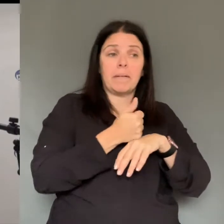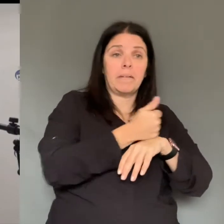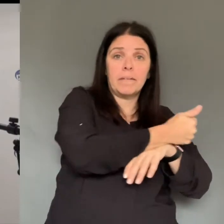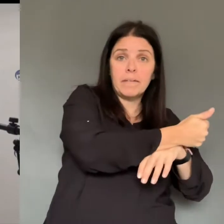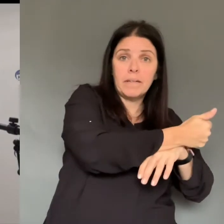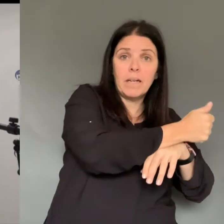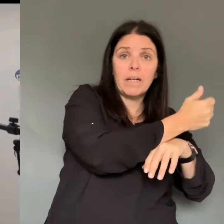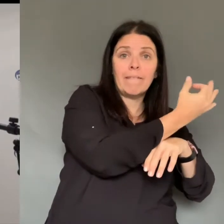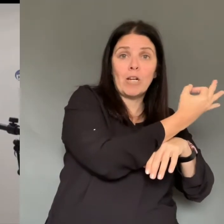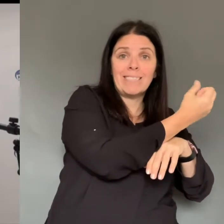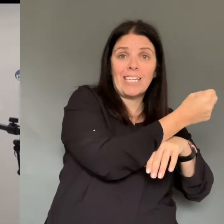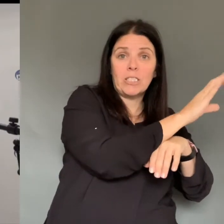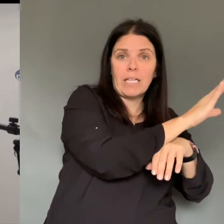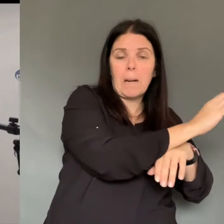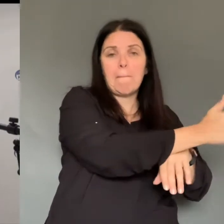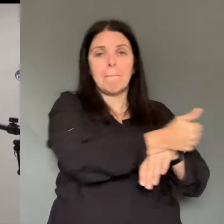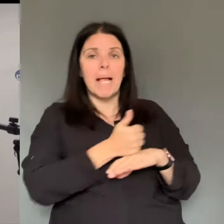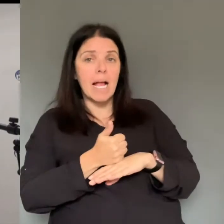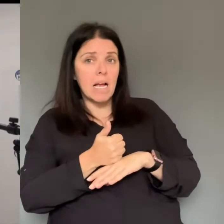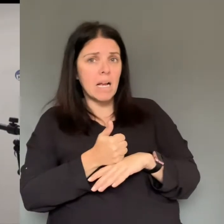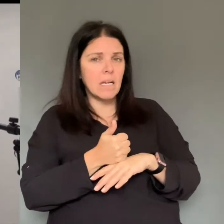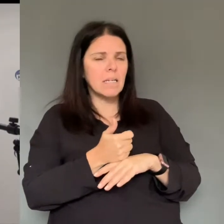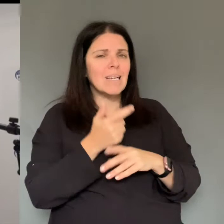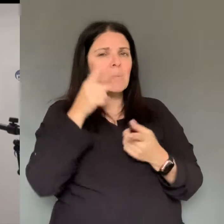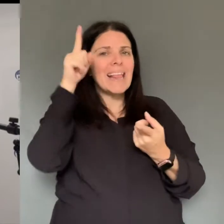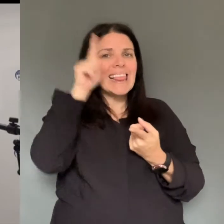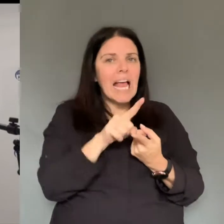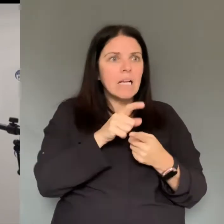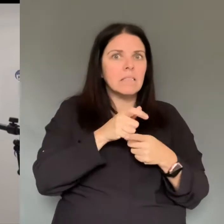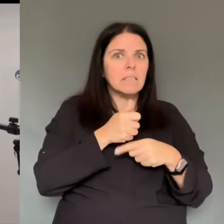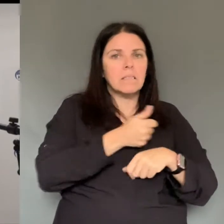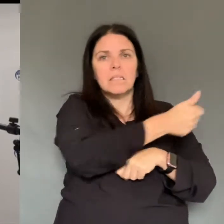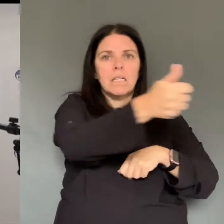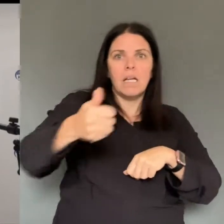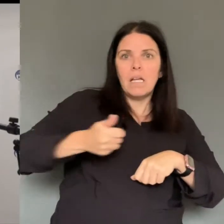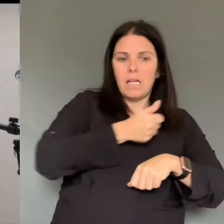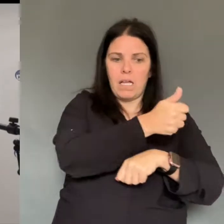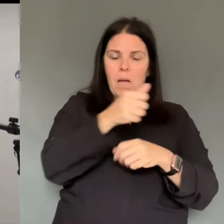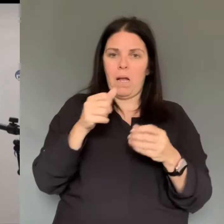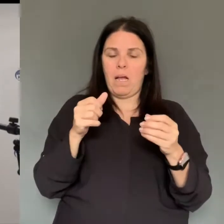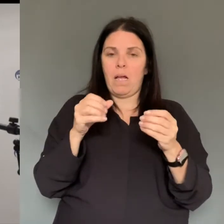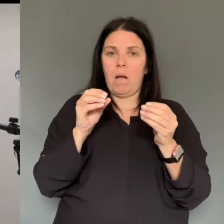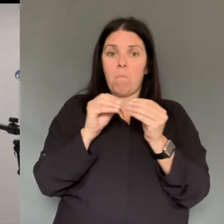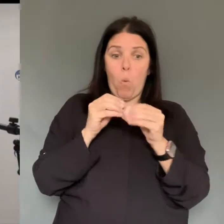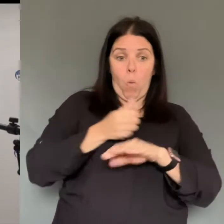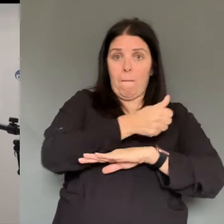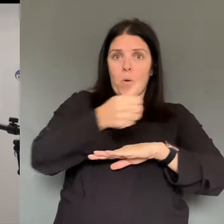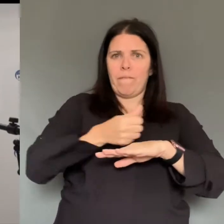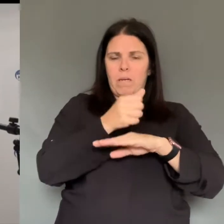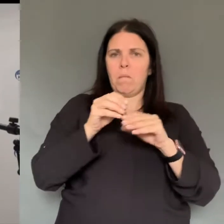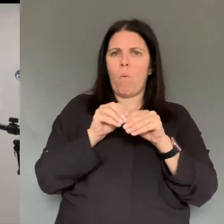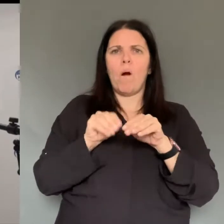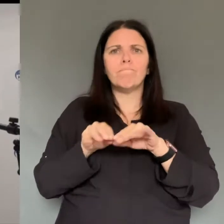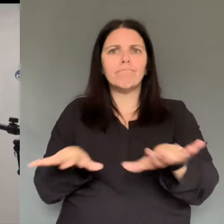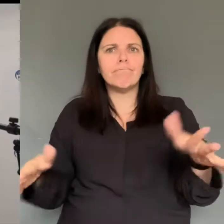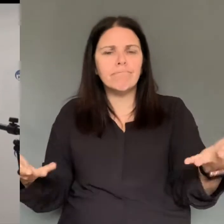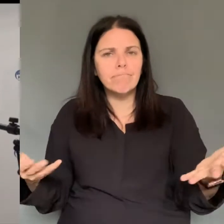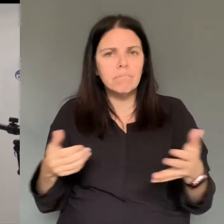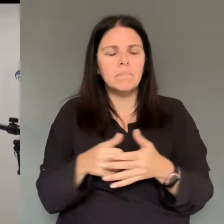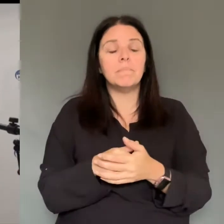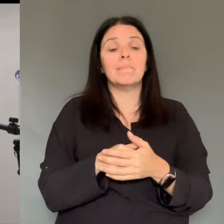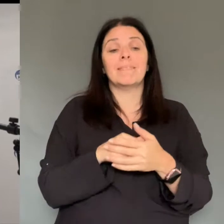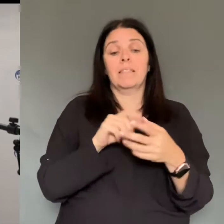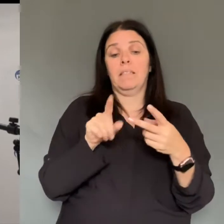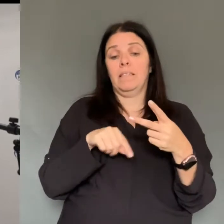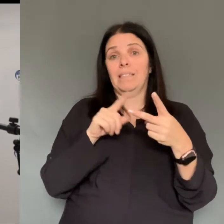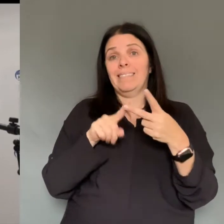to do things differently, and healthcare sector is no different than that. So I think there's still a lot to learn, and there's still a